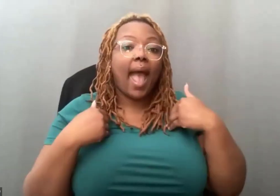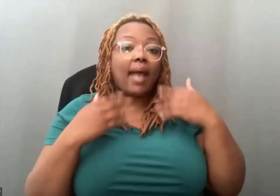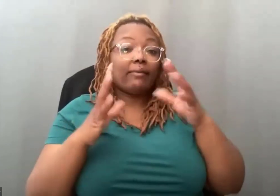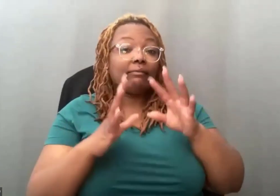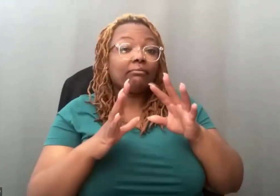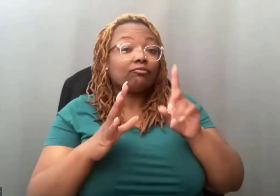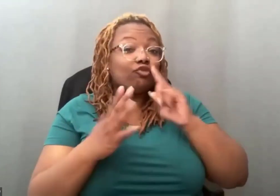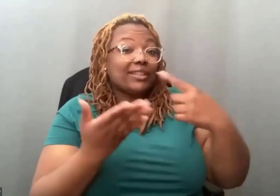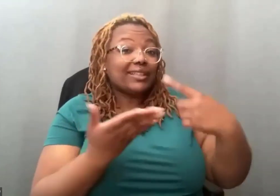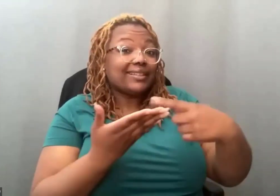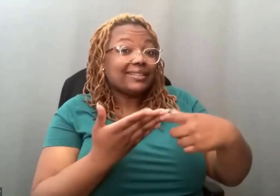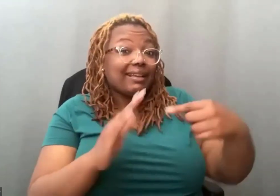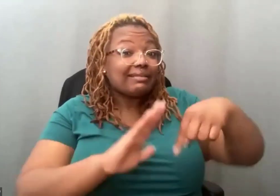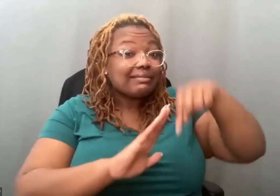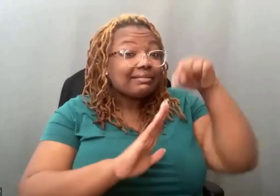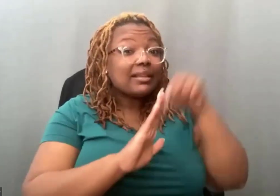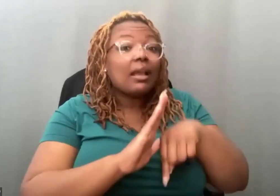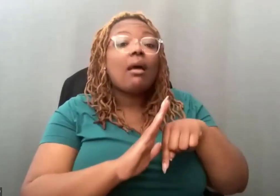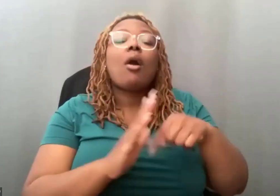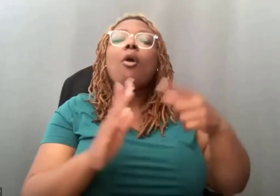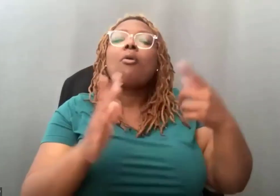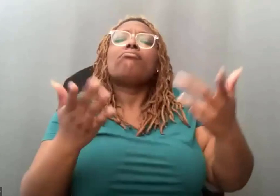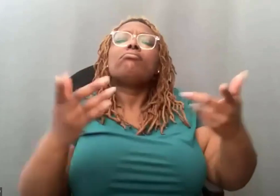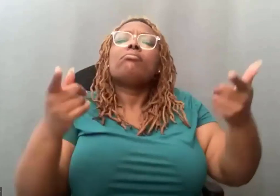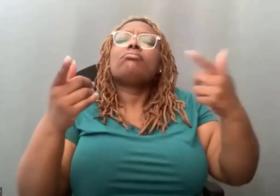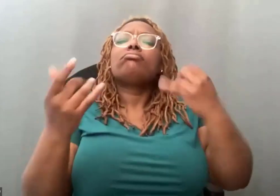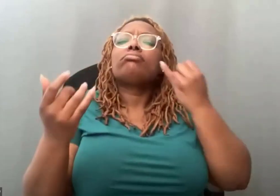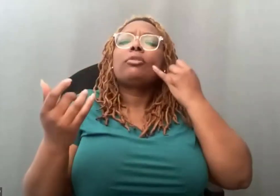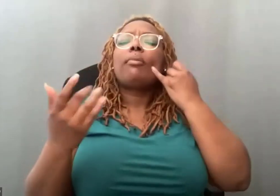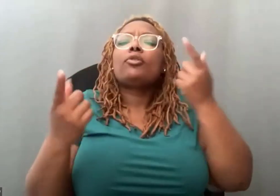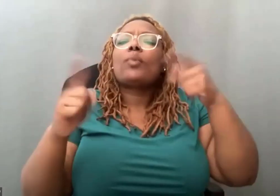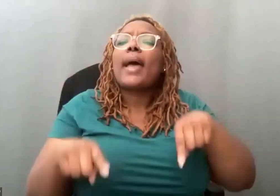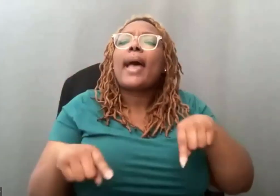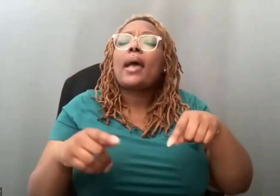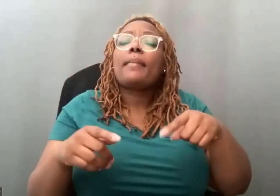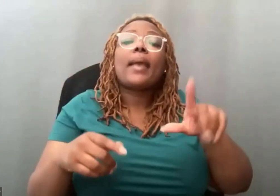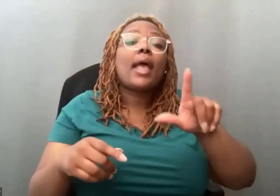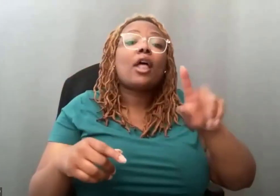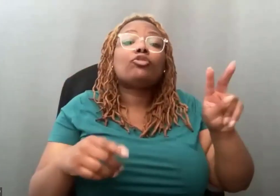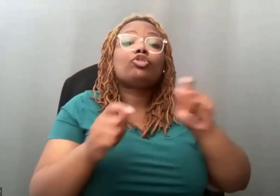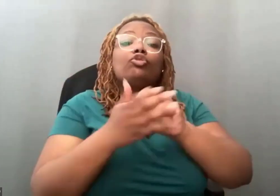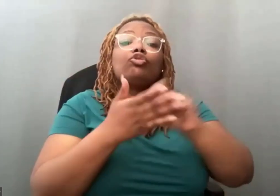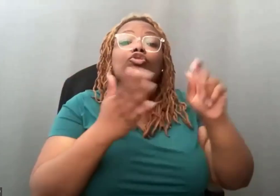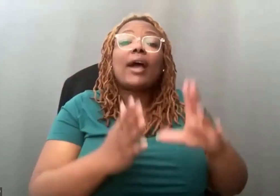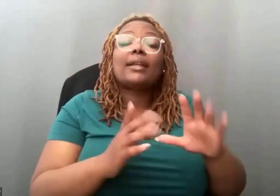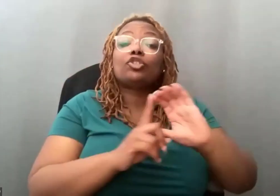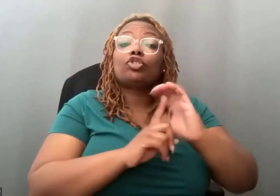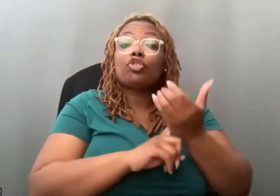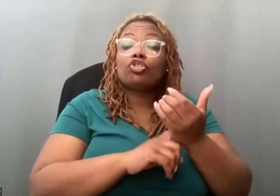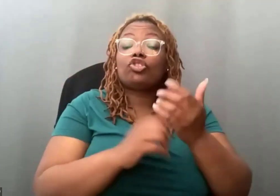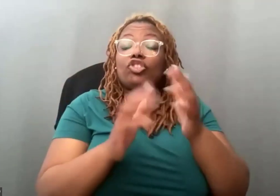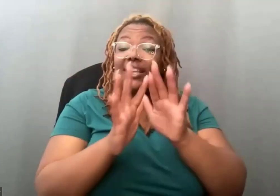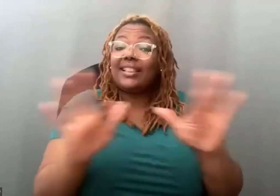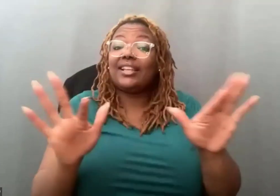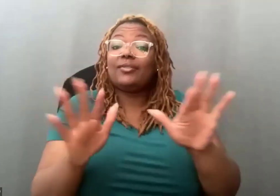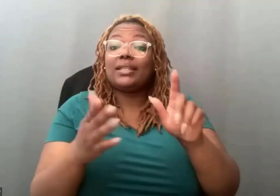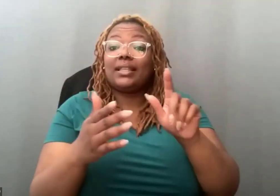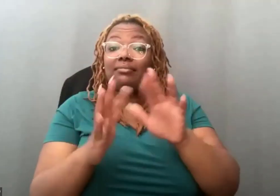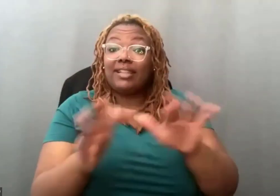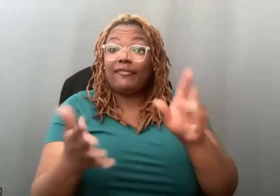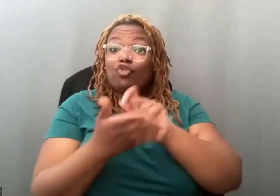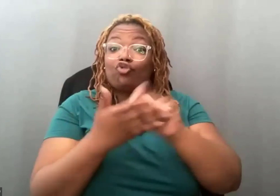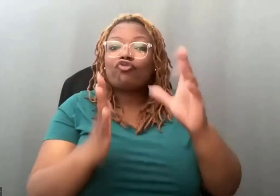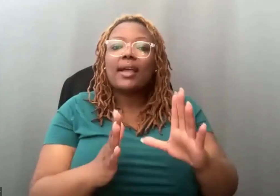necessarily talked about is what happens when we get L2 writers, culturally and linguistically diverse writers, who